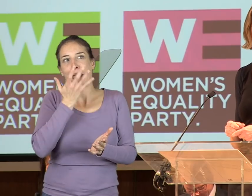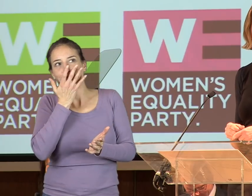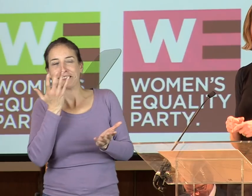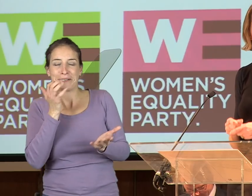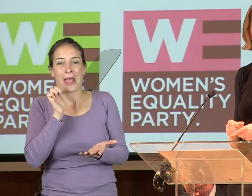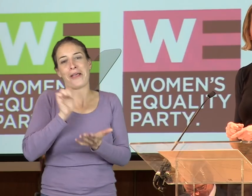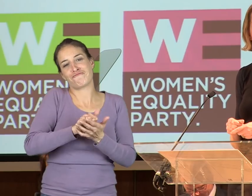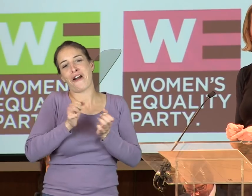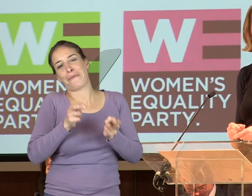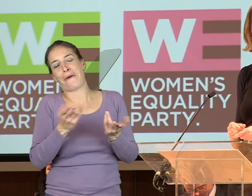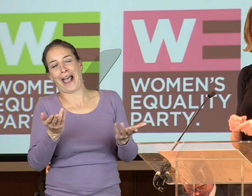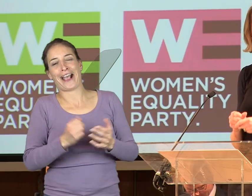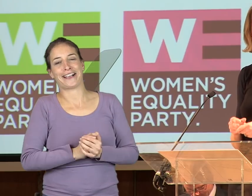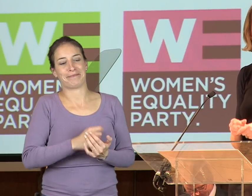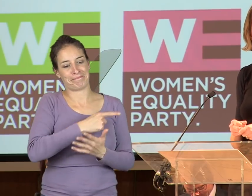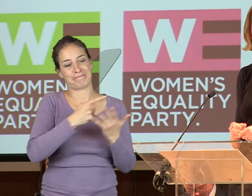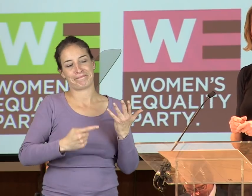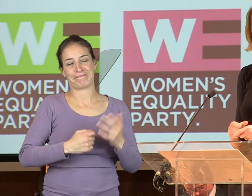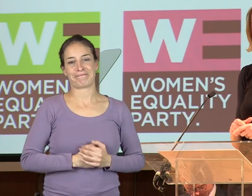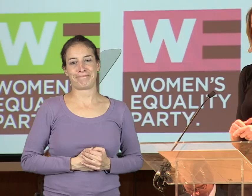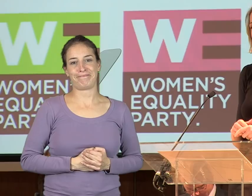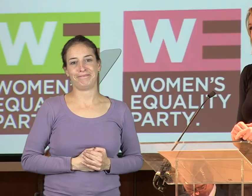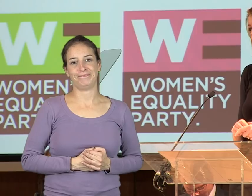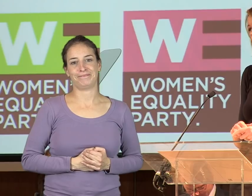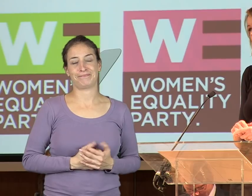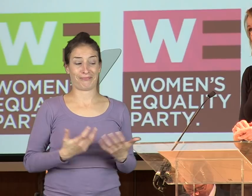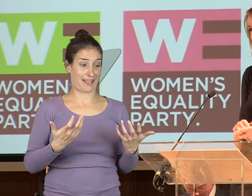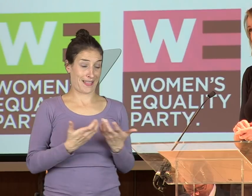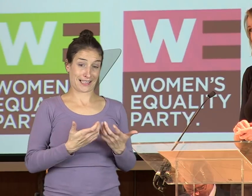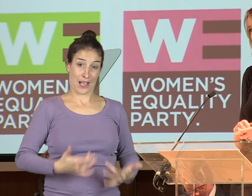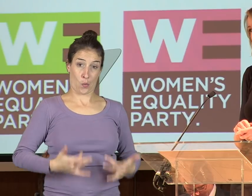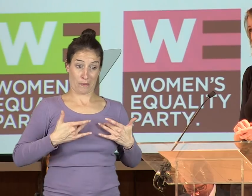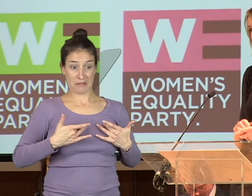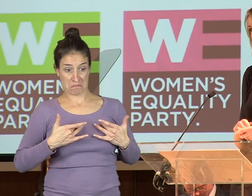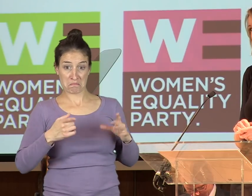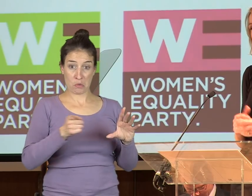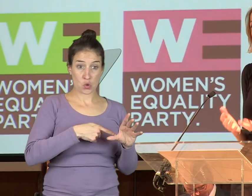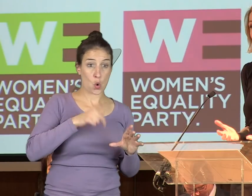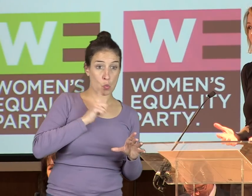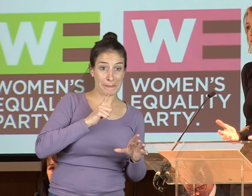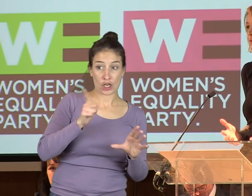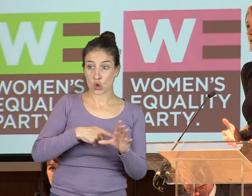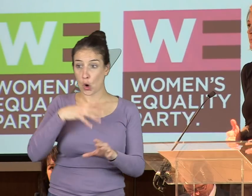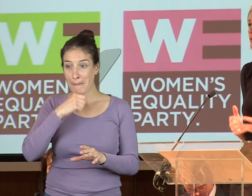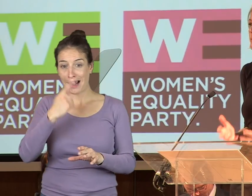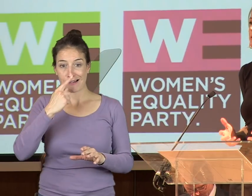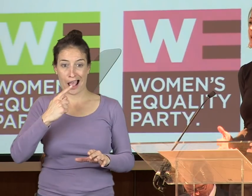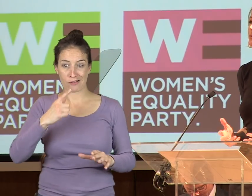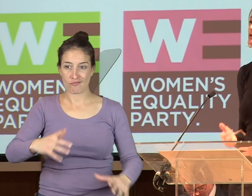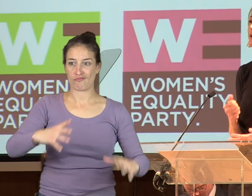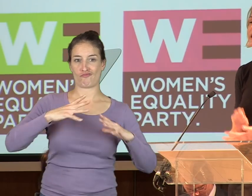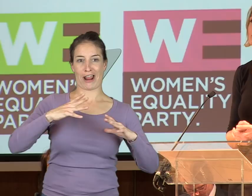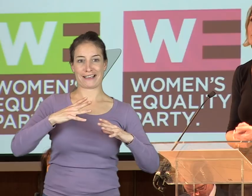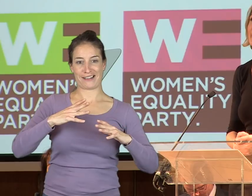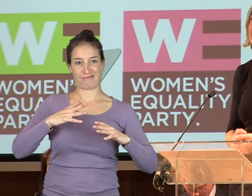This way, we believe that young women and men will be better equipped to go out together into the world. In the world of adults, we expect women and